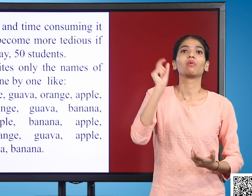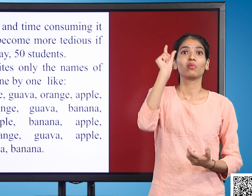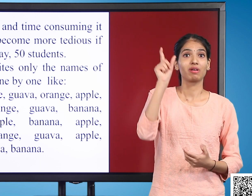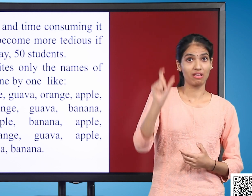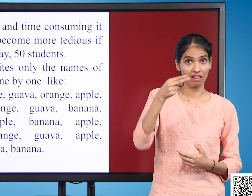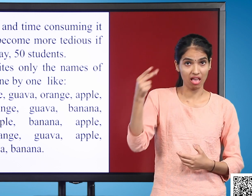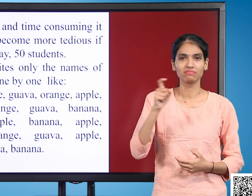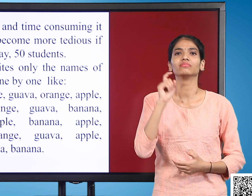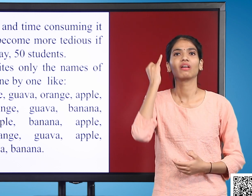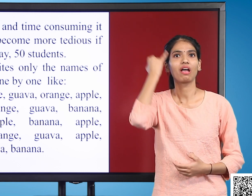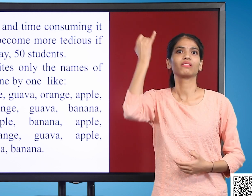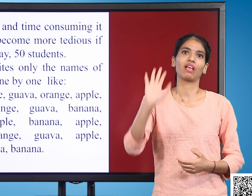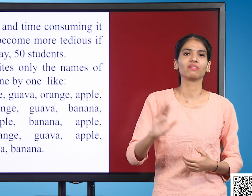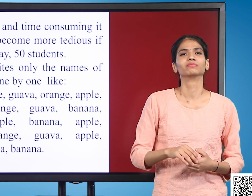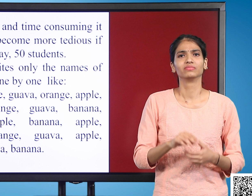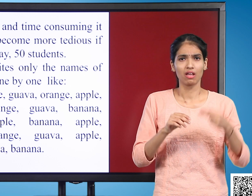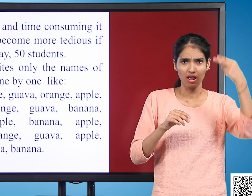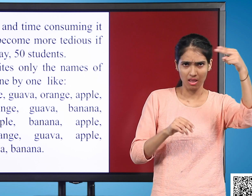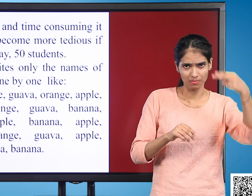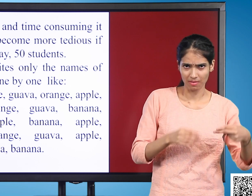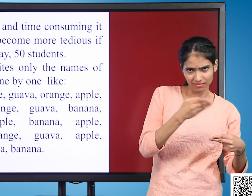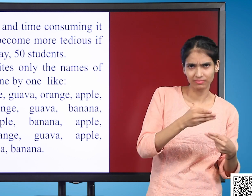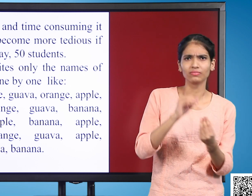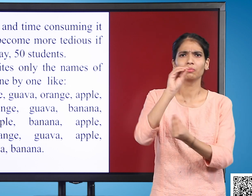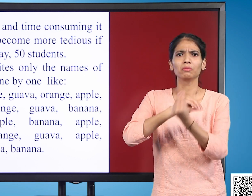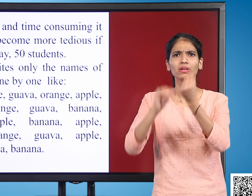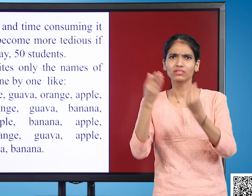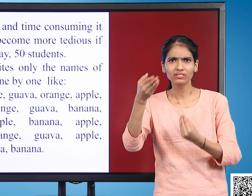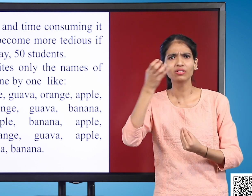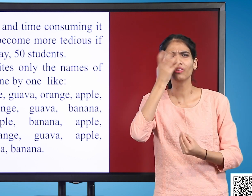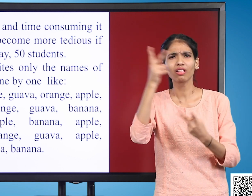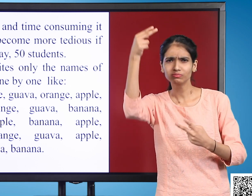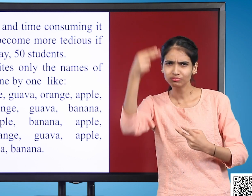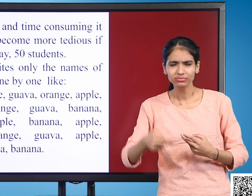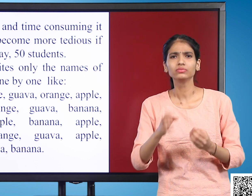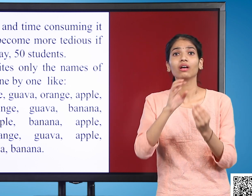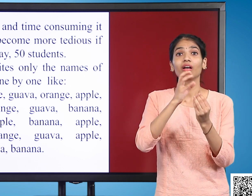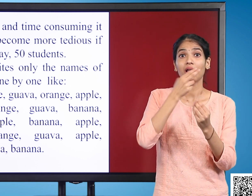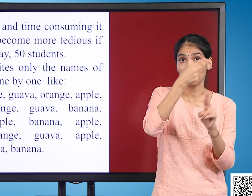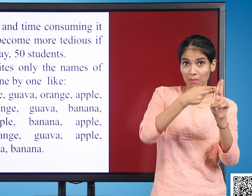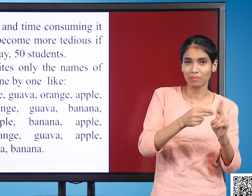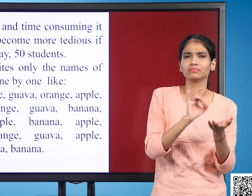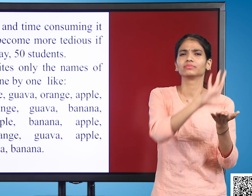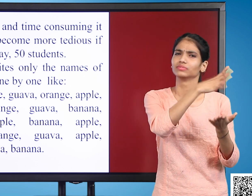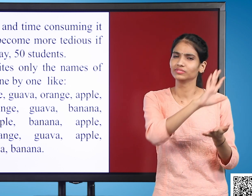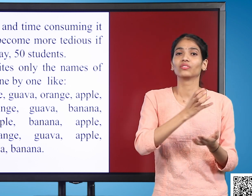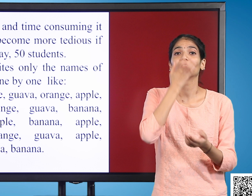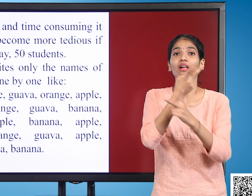if the list has, say, 50 students. So, Uma writes only the names of these